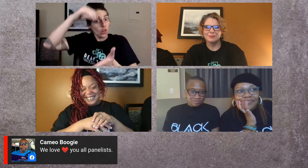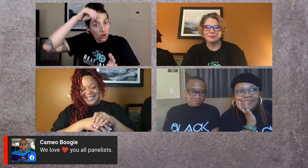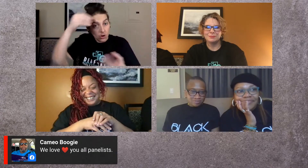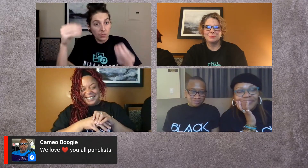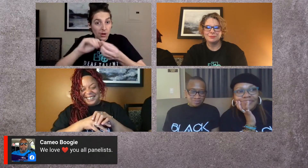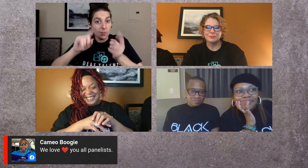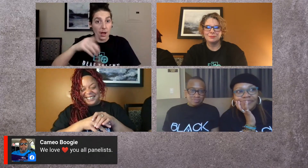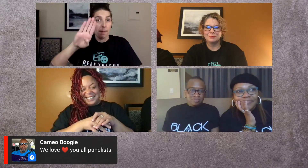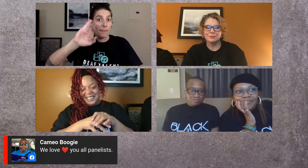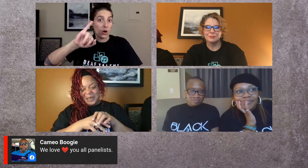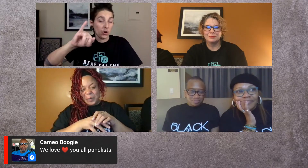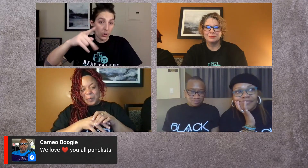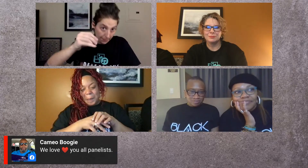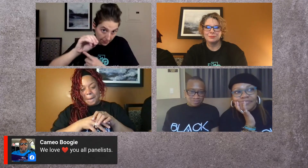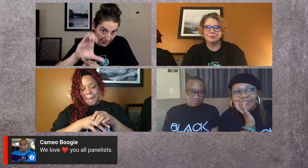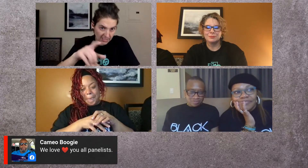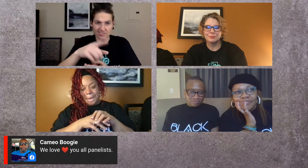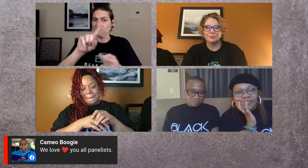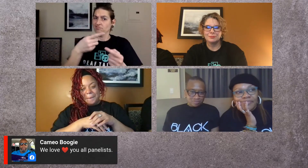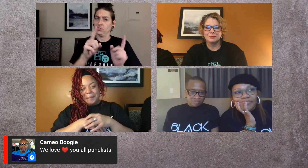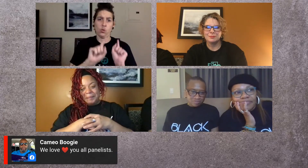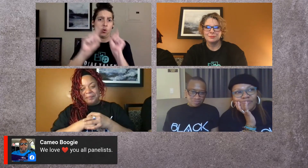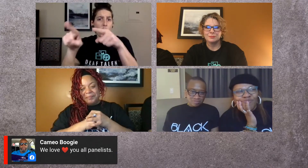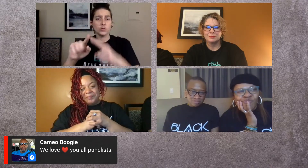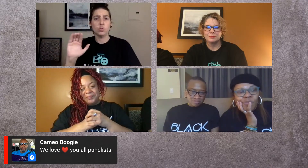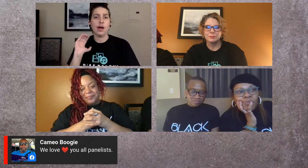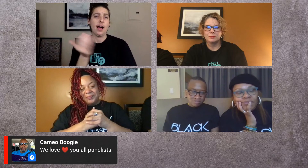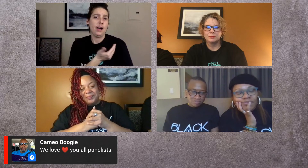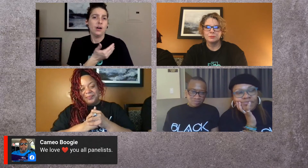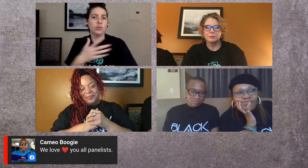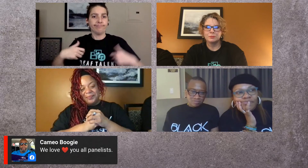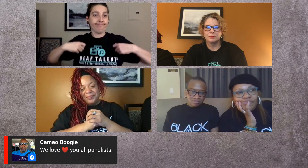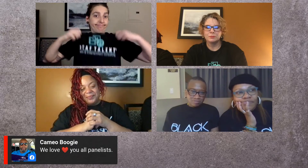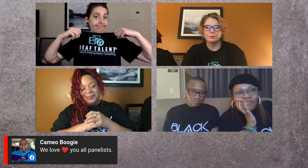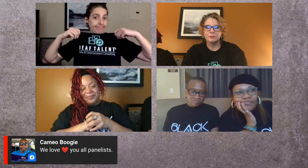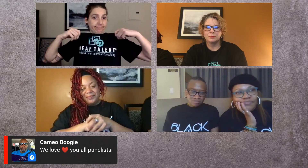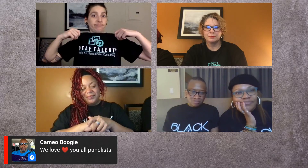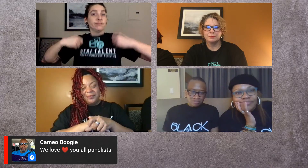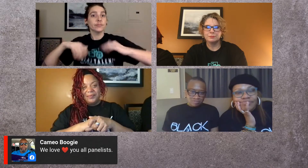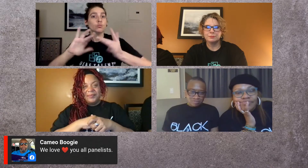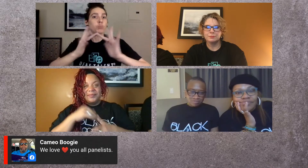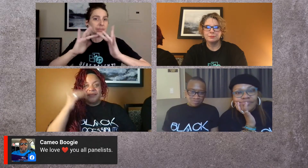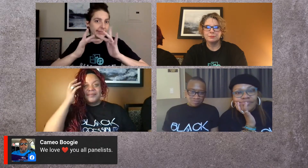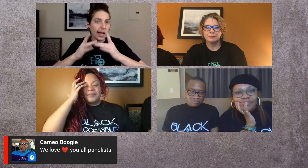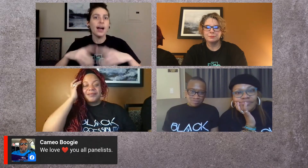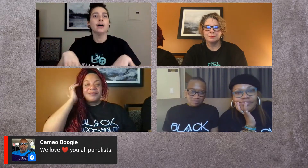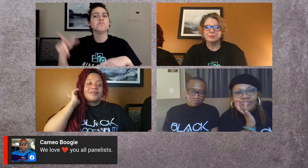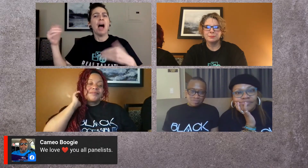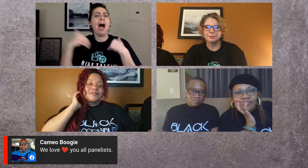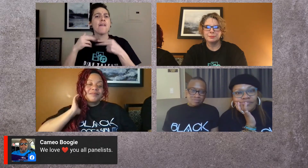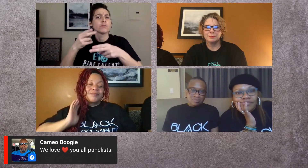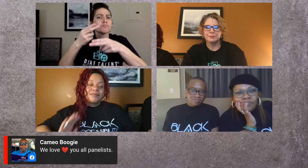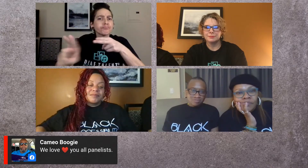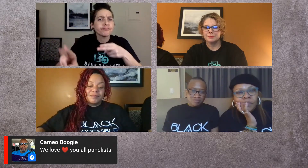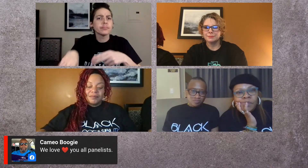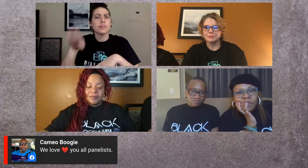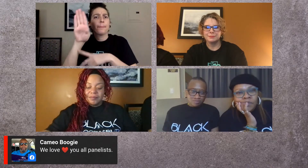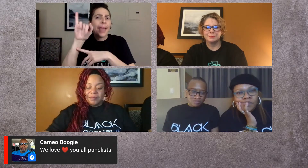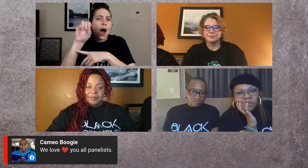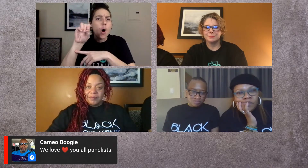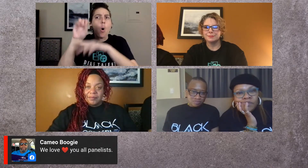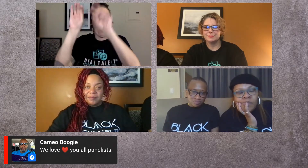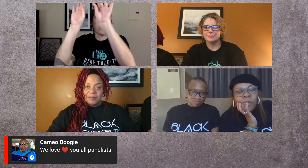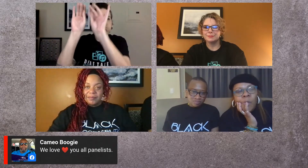Pamela, if you want to learn more about BIPOC, just go, to here, look at our